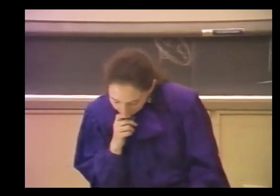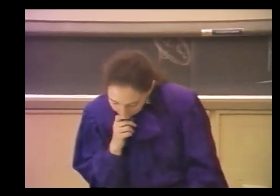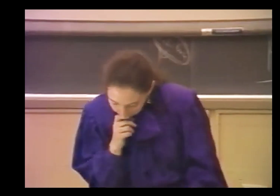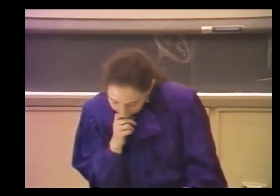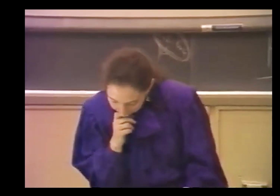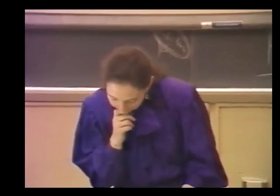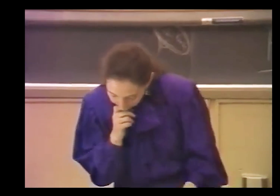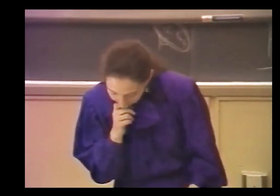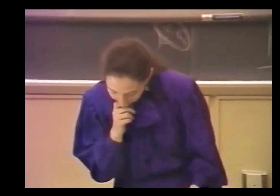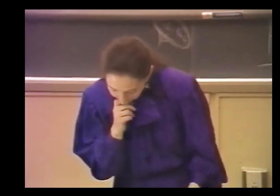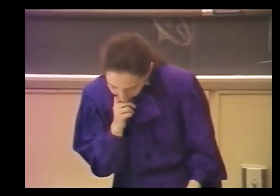Right.